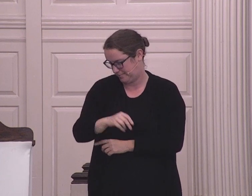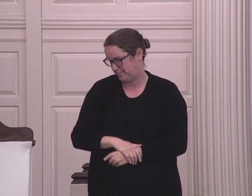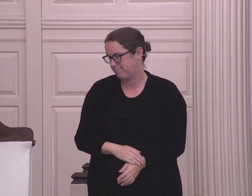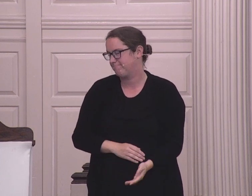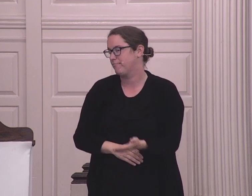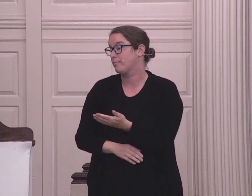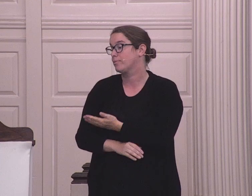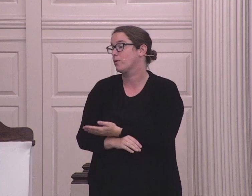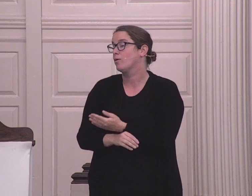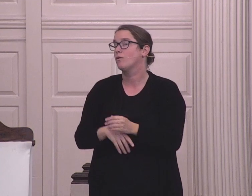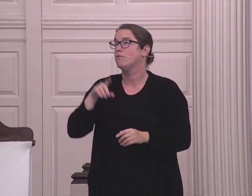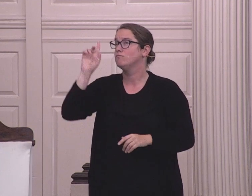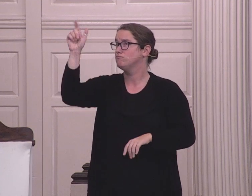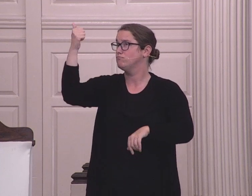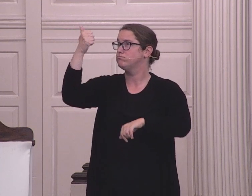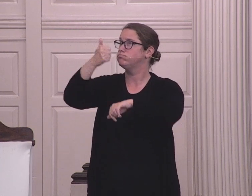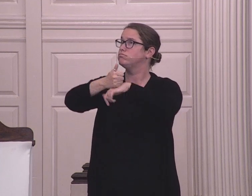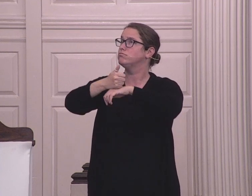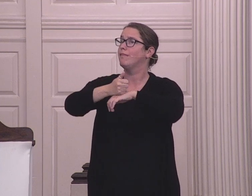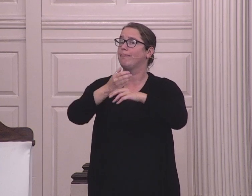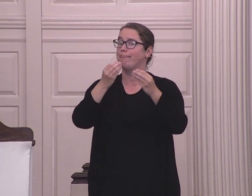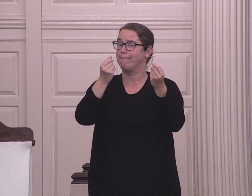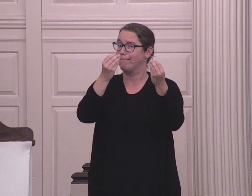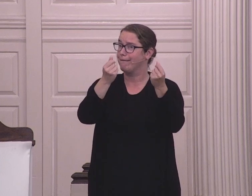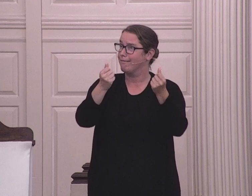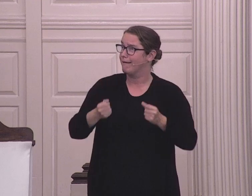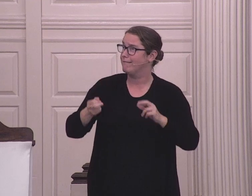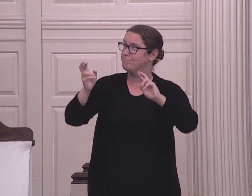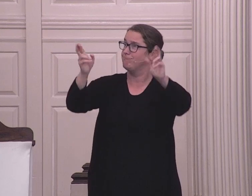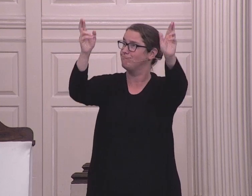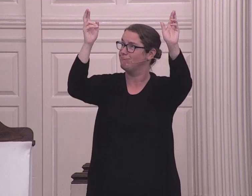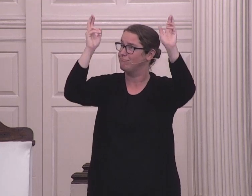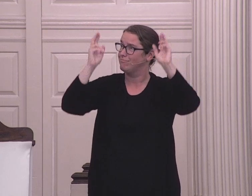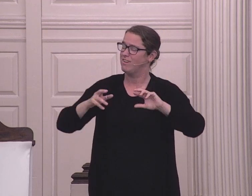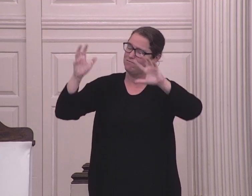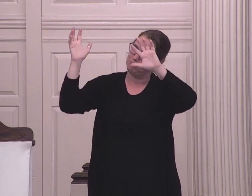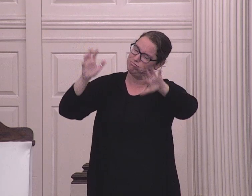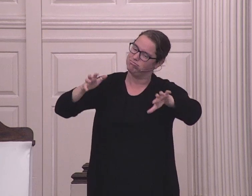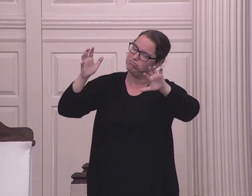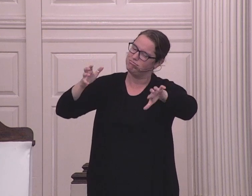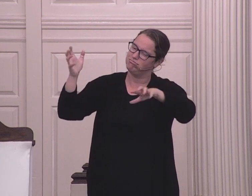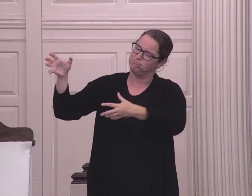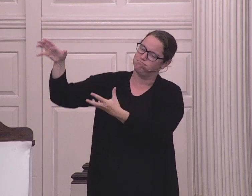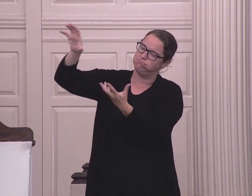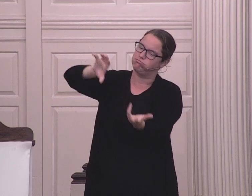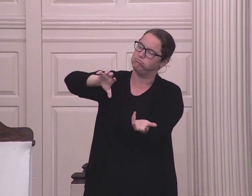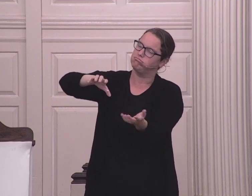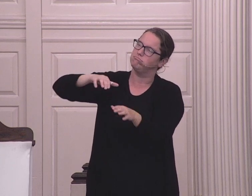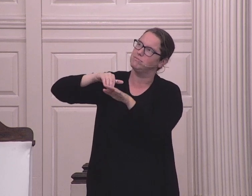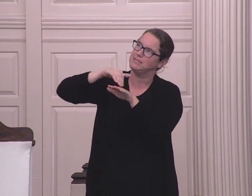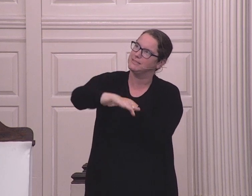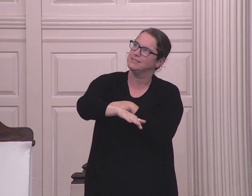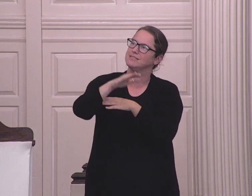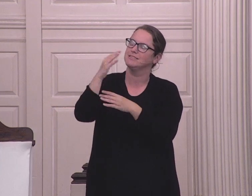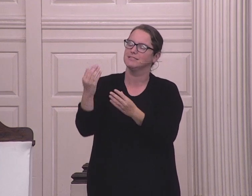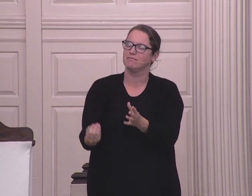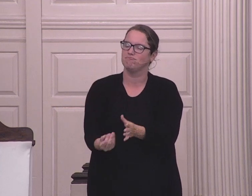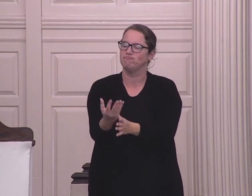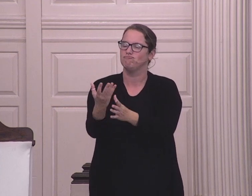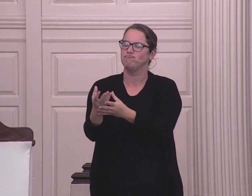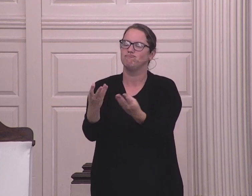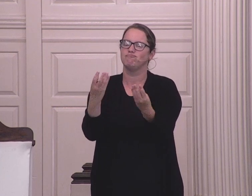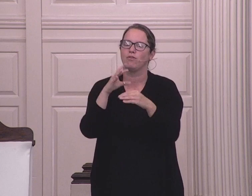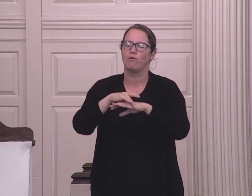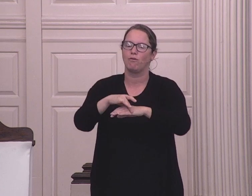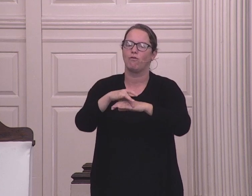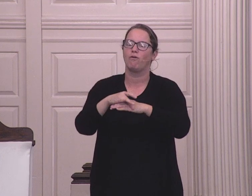Thus have you prepared the land, drenching its furrows, breaking up its clods, softening